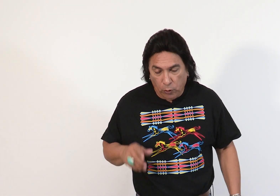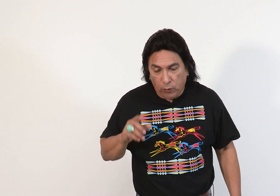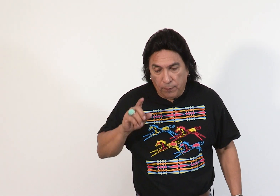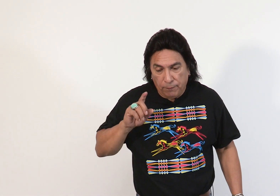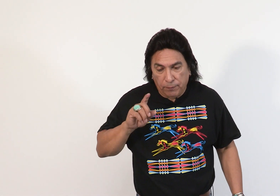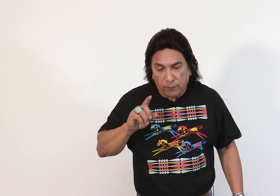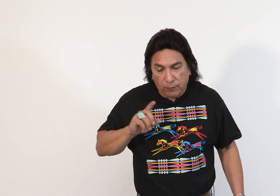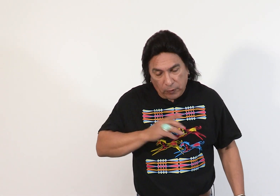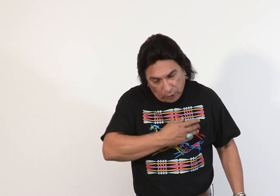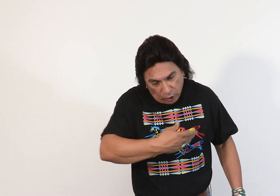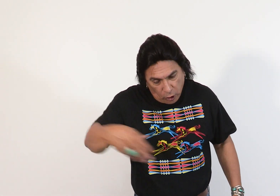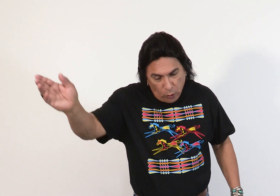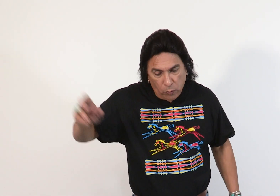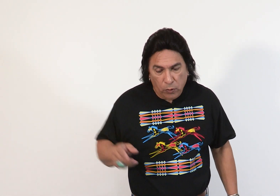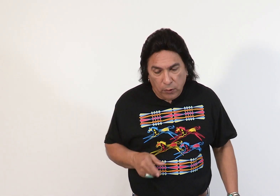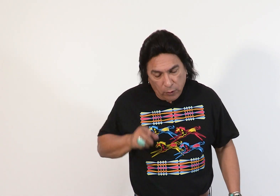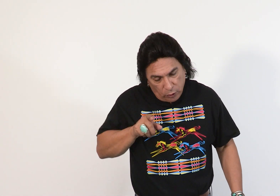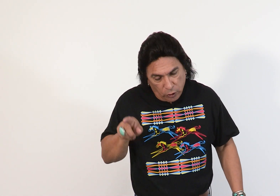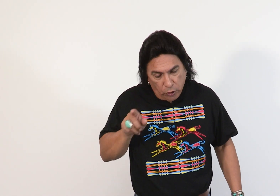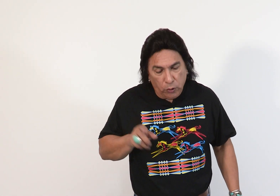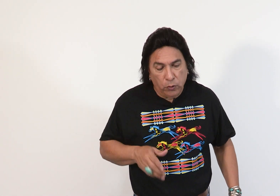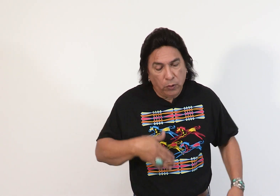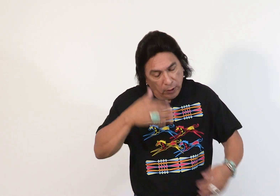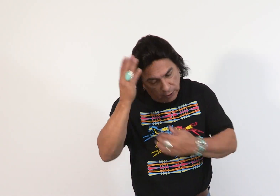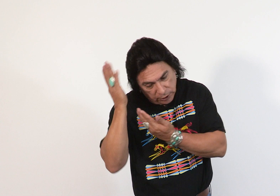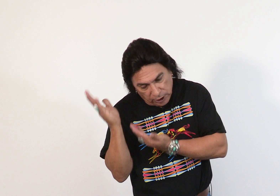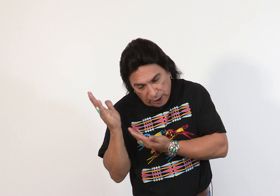Or go to sleep.